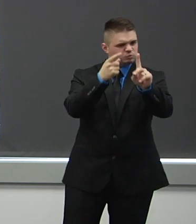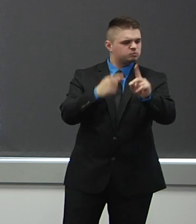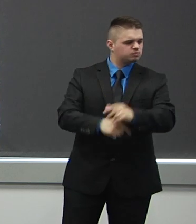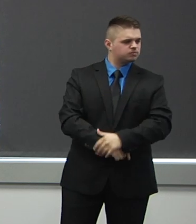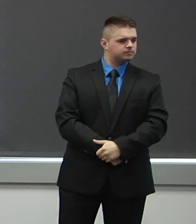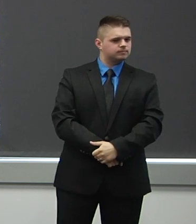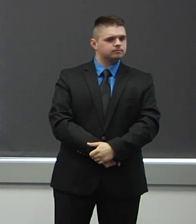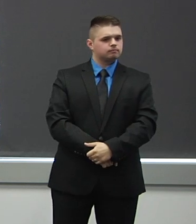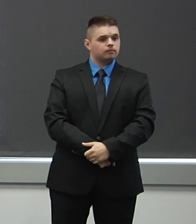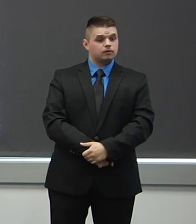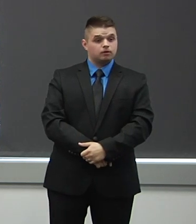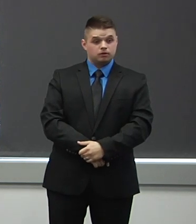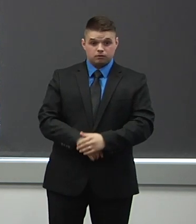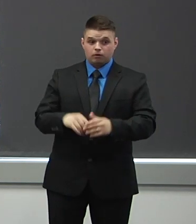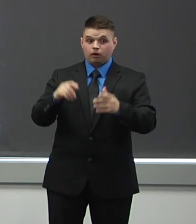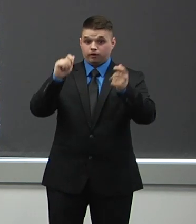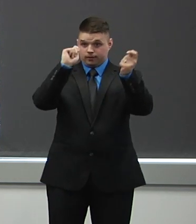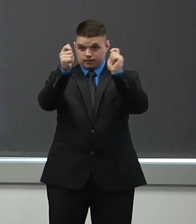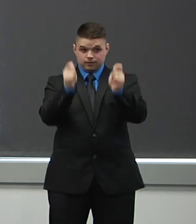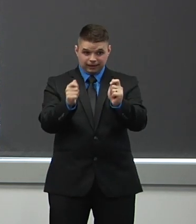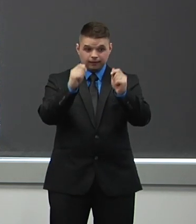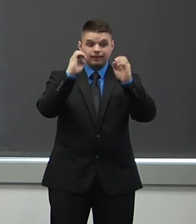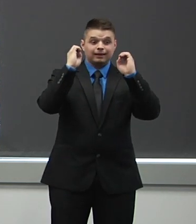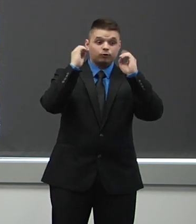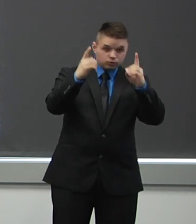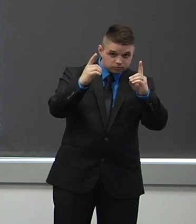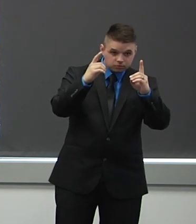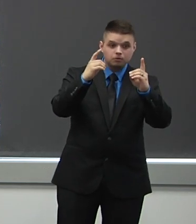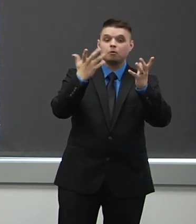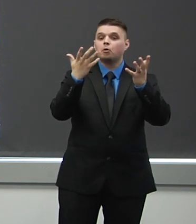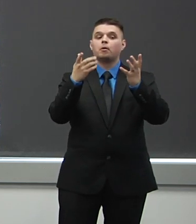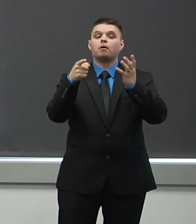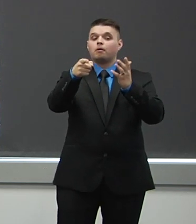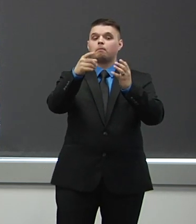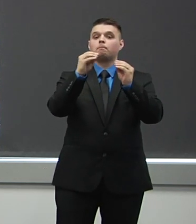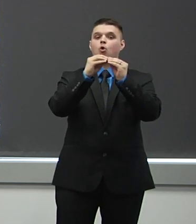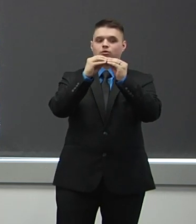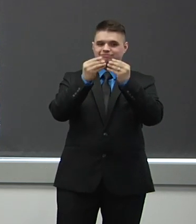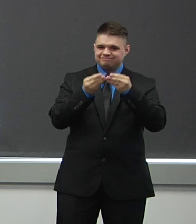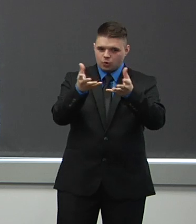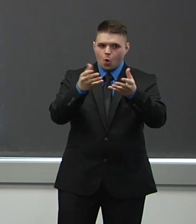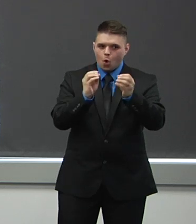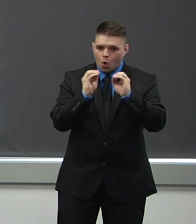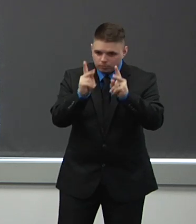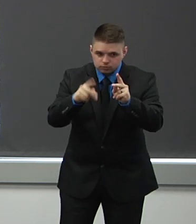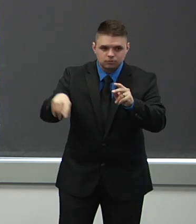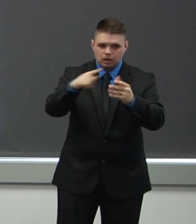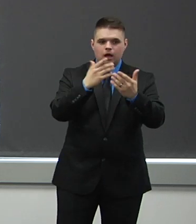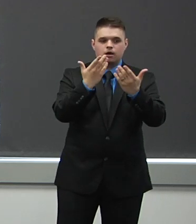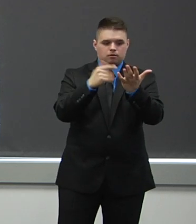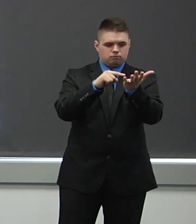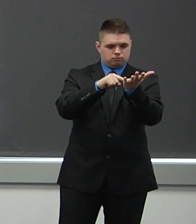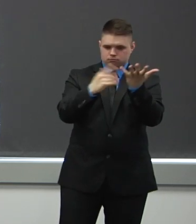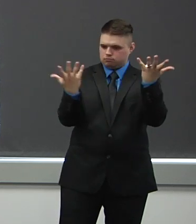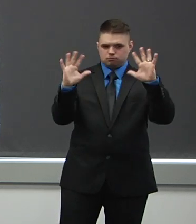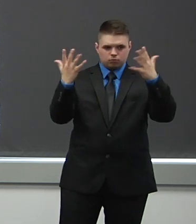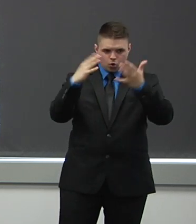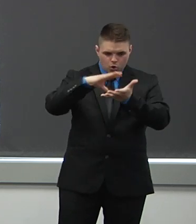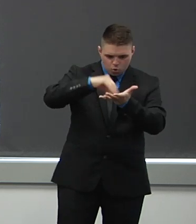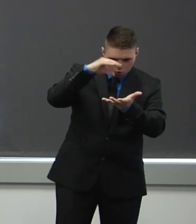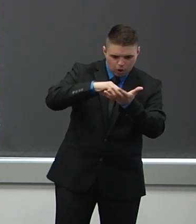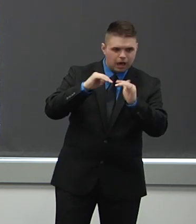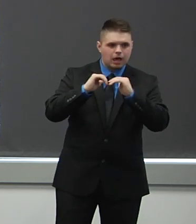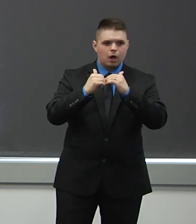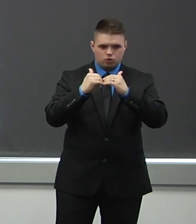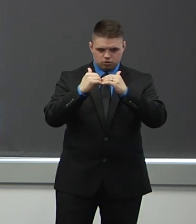education, including more opportunities for hands-on learning, and will help, I think, continue